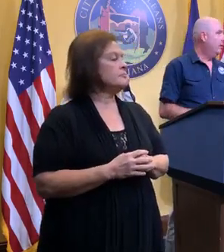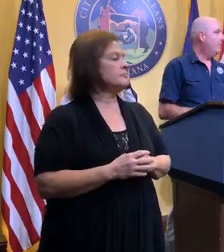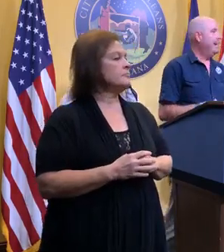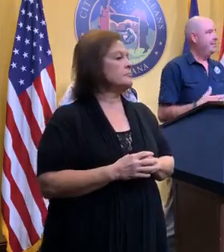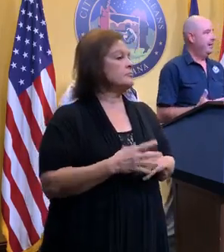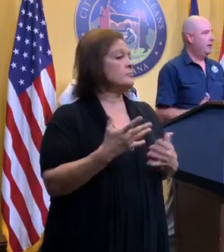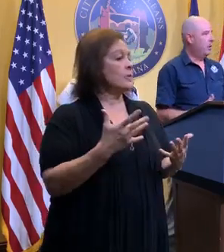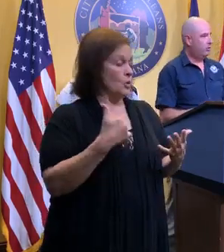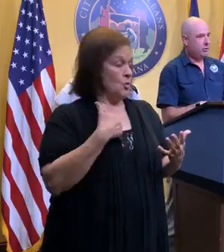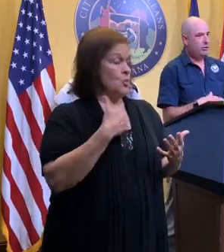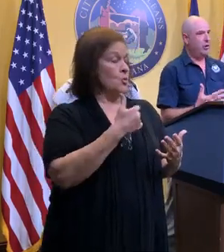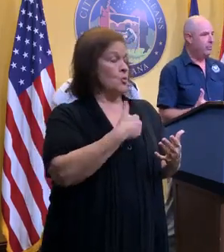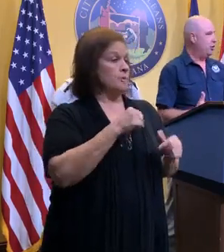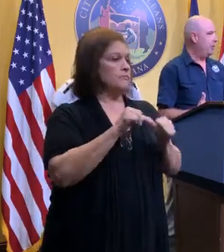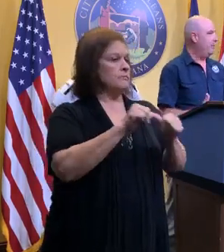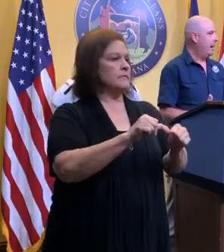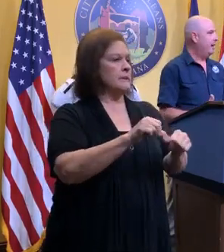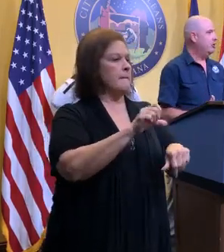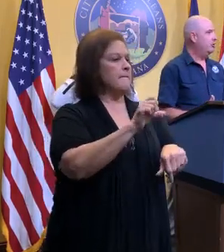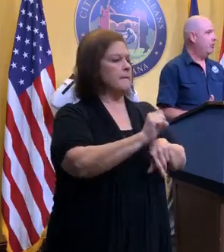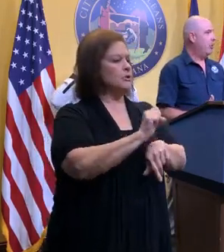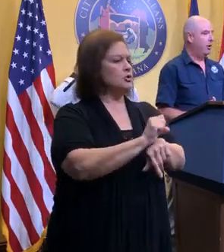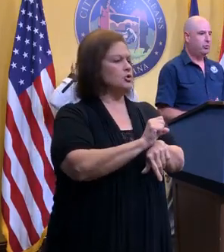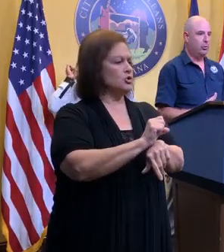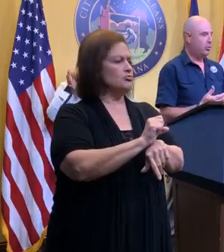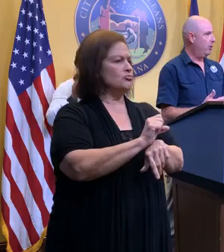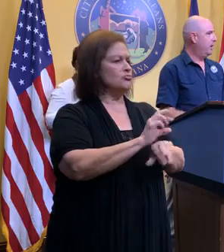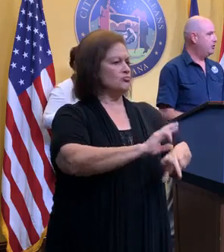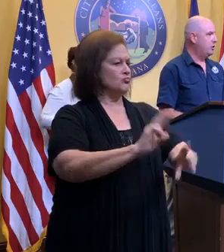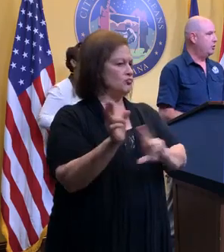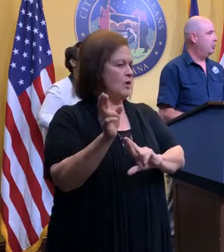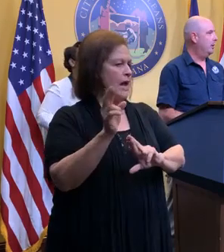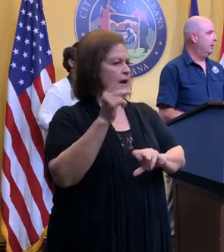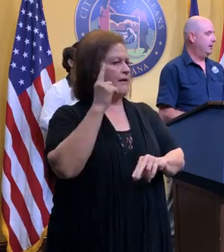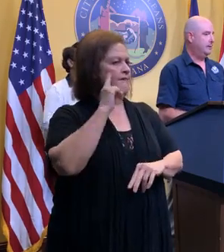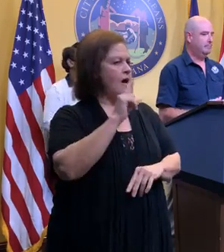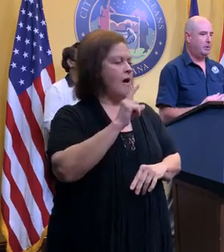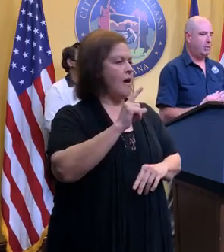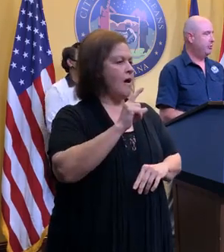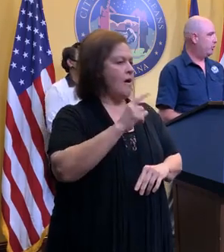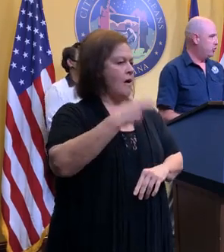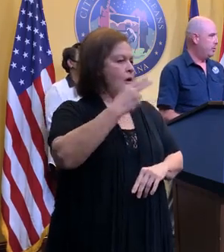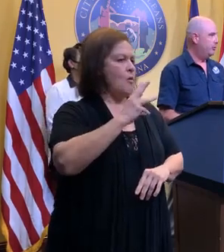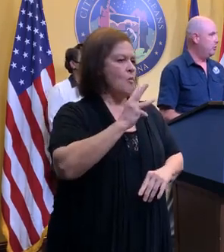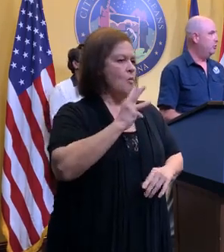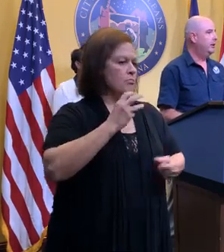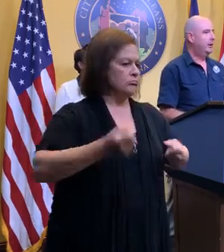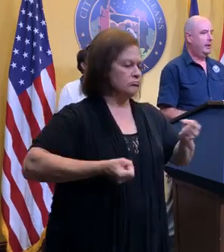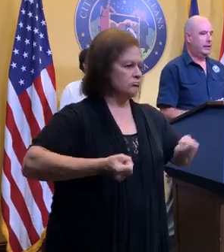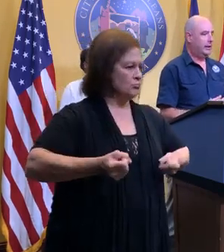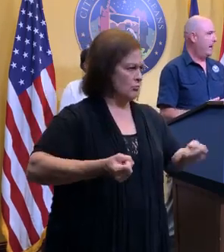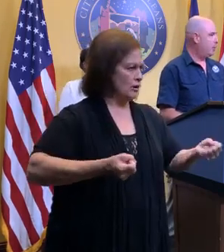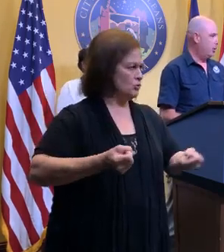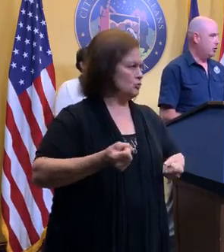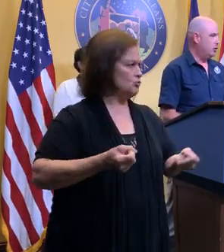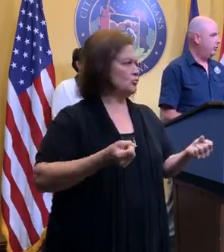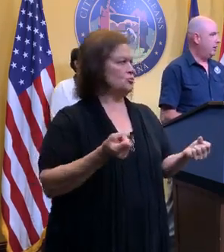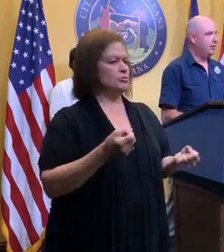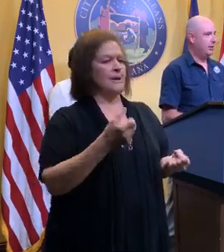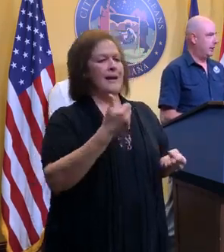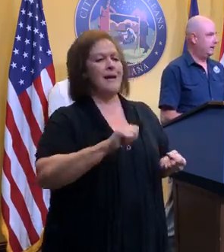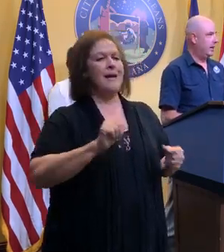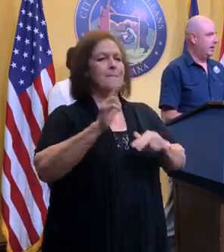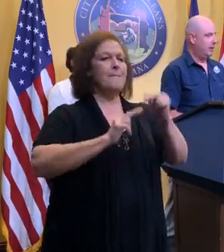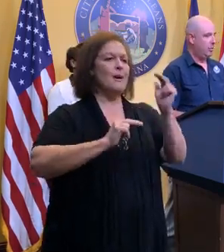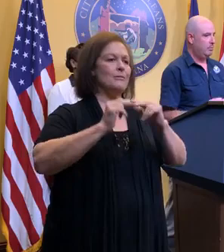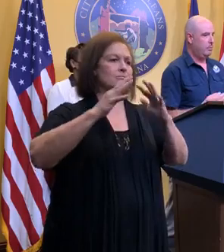So we maintain what's called a mission-ready package for swiftwater rescue, urban search and rescue, collapsed